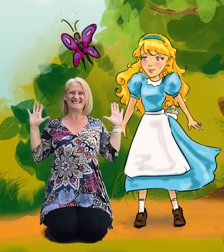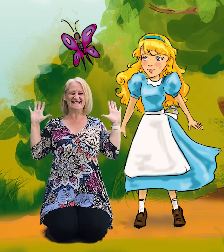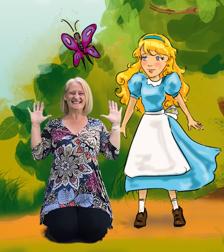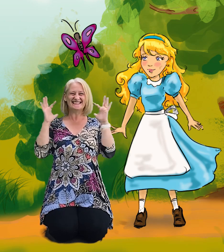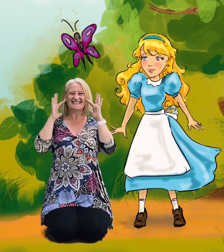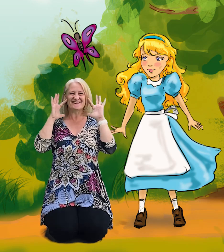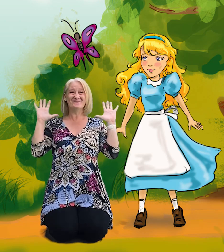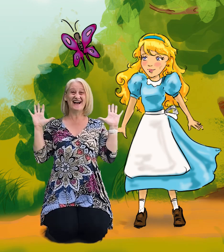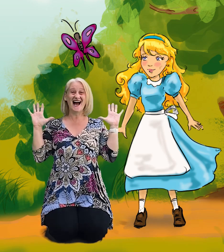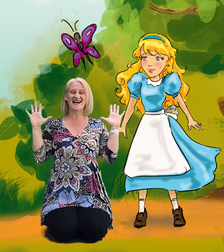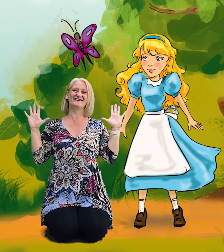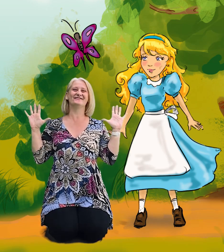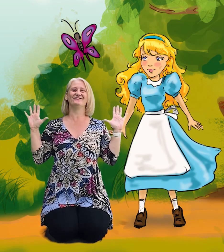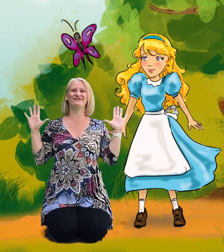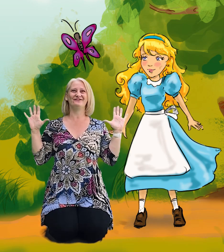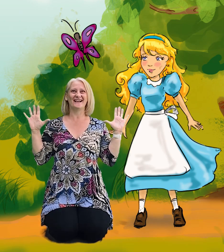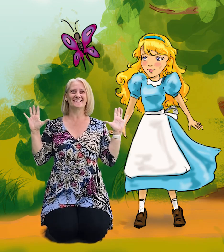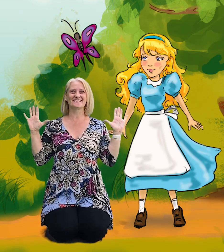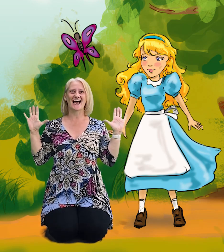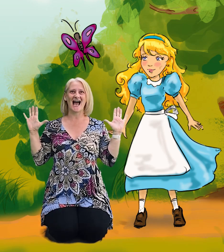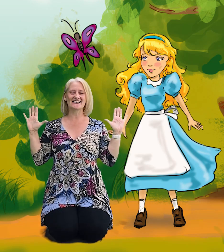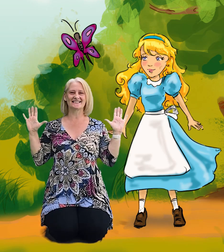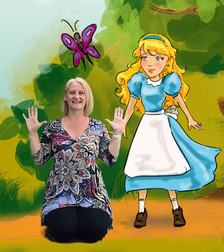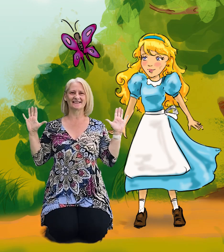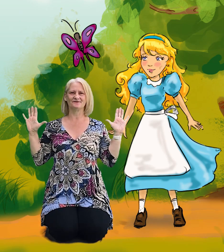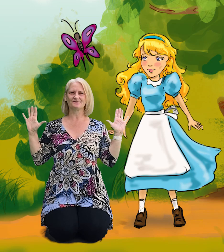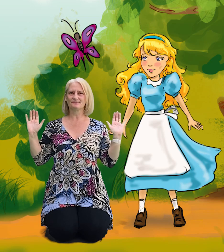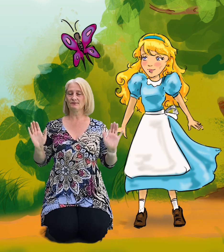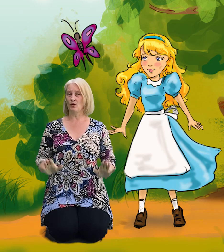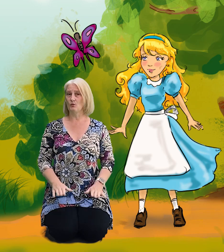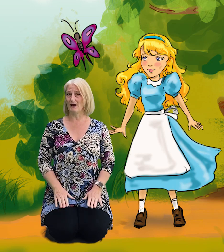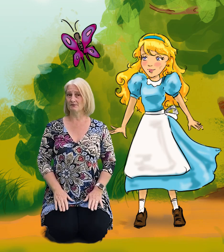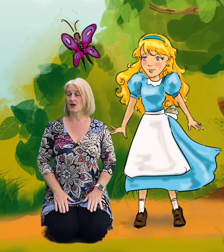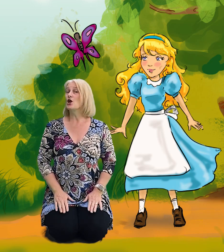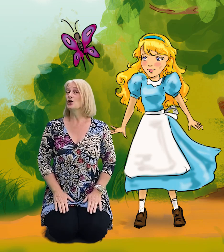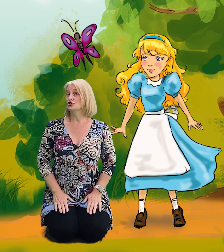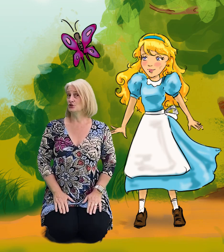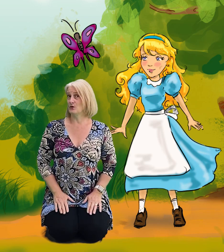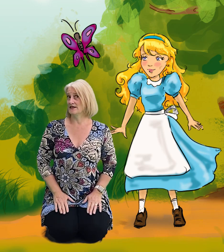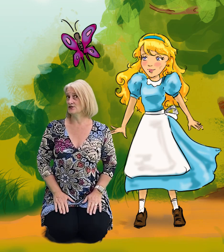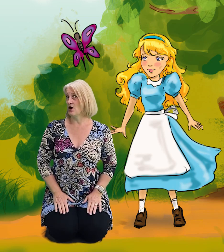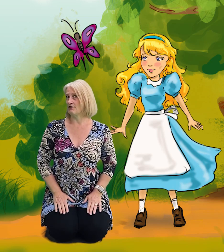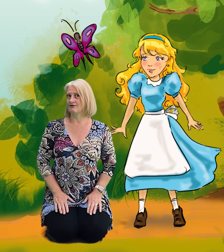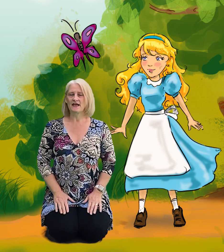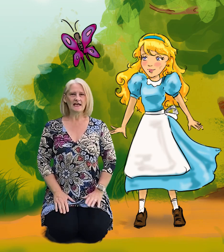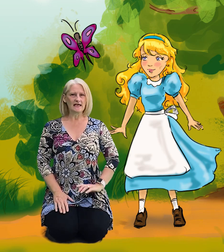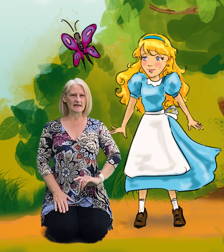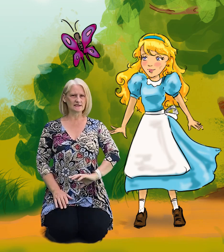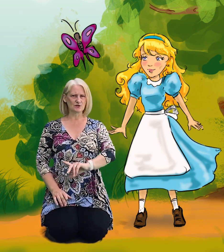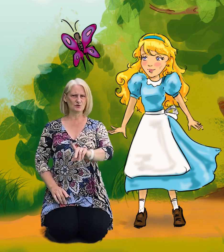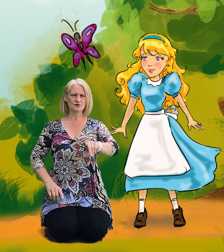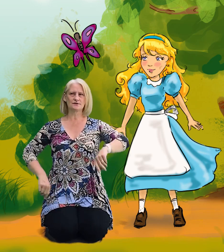cheesy smile. Fantastic. Well, she went off into the woods.